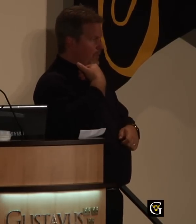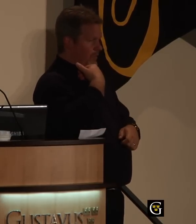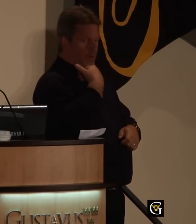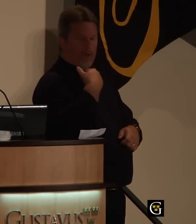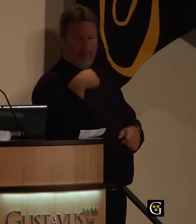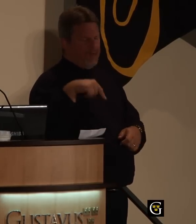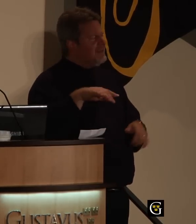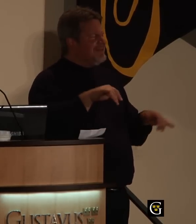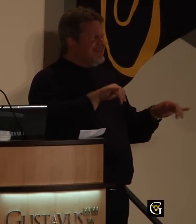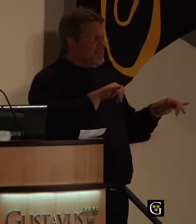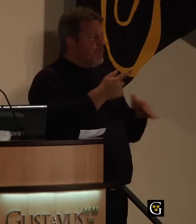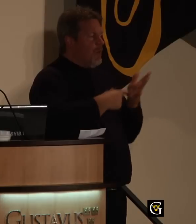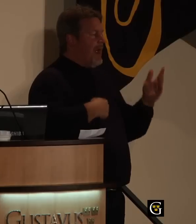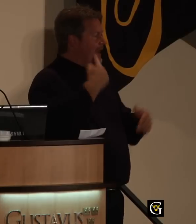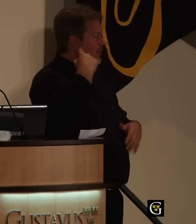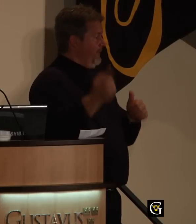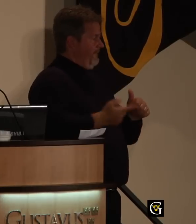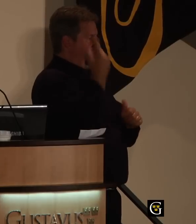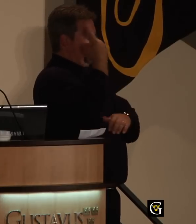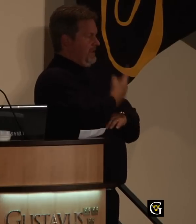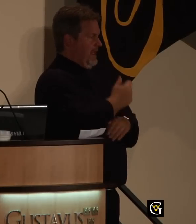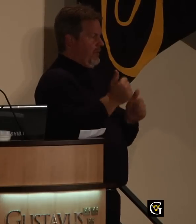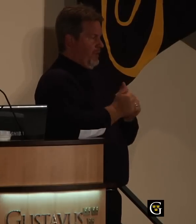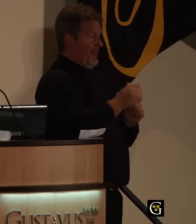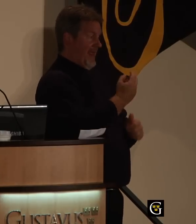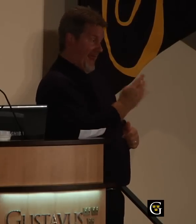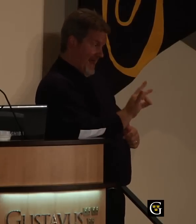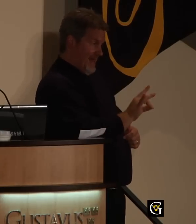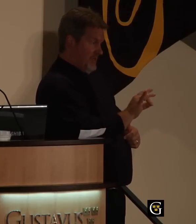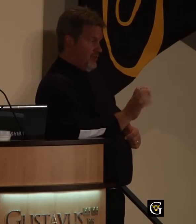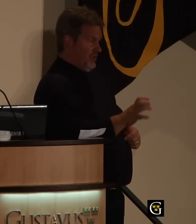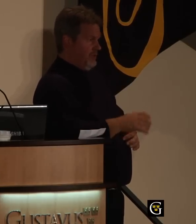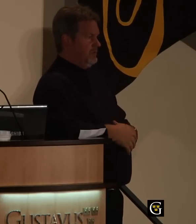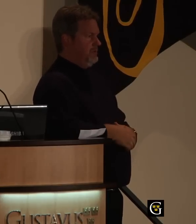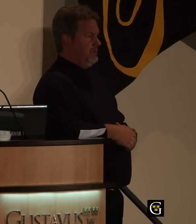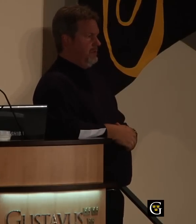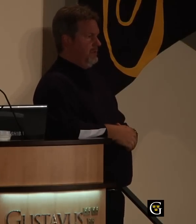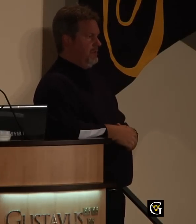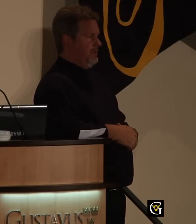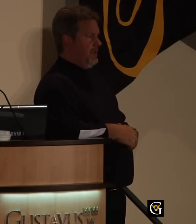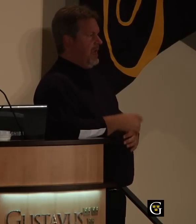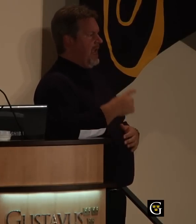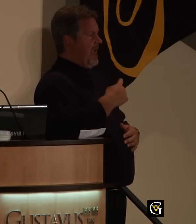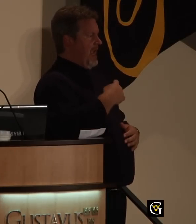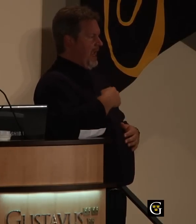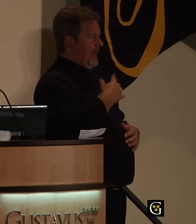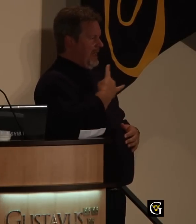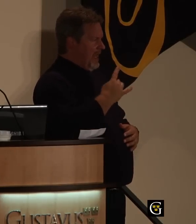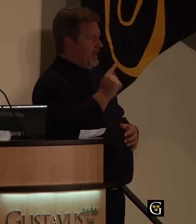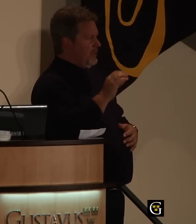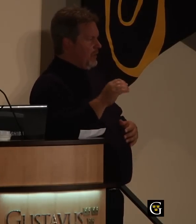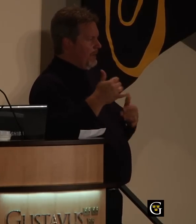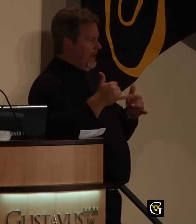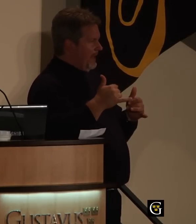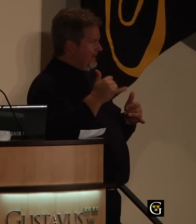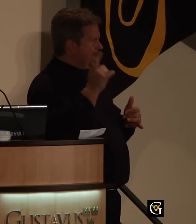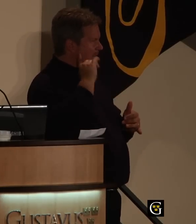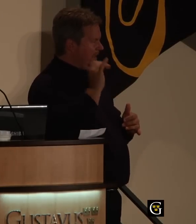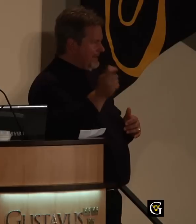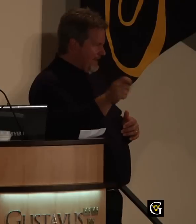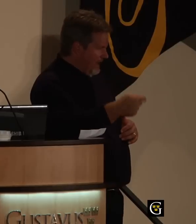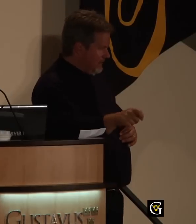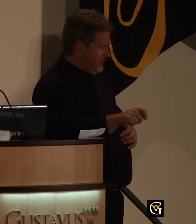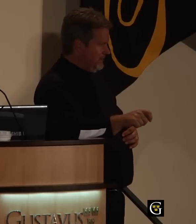fairly similar to what I heard that first day with each other. I'd like to play cash. Okay, now I